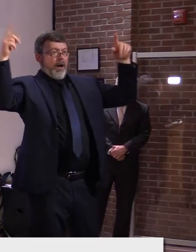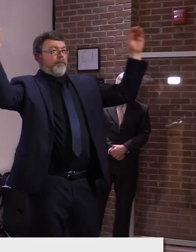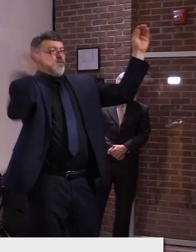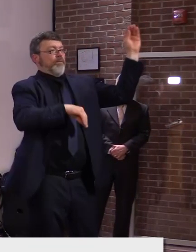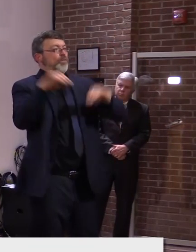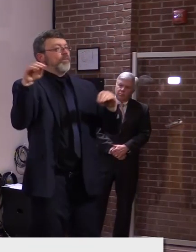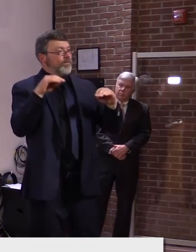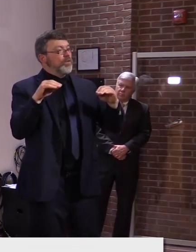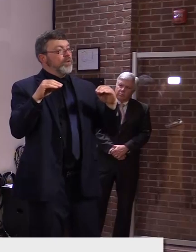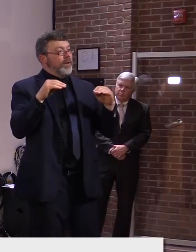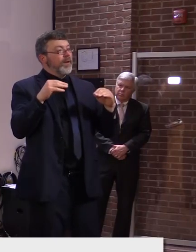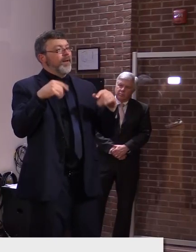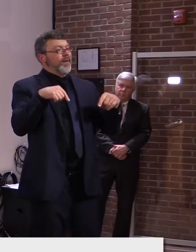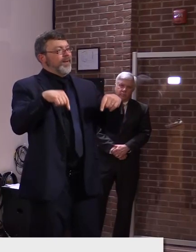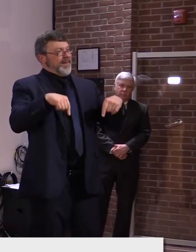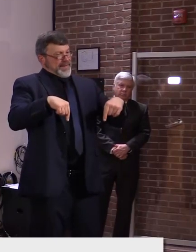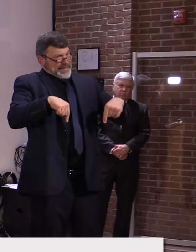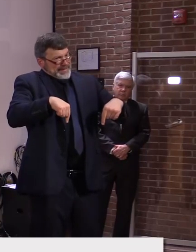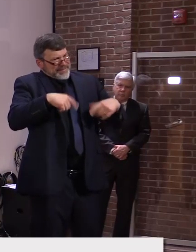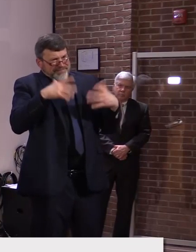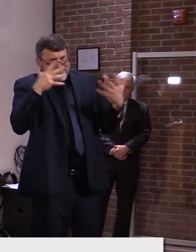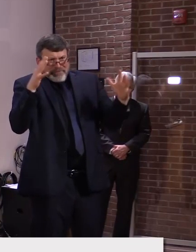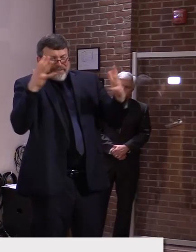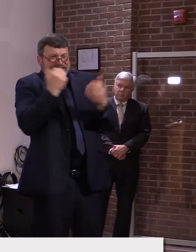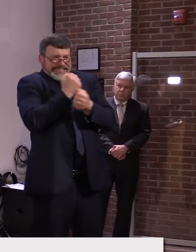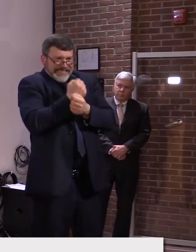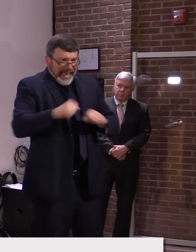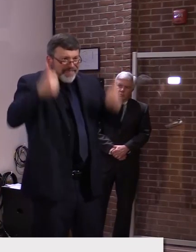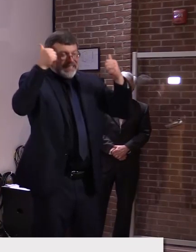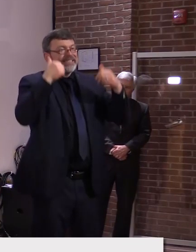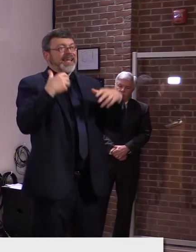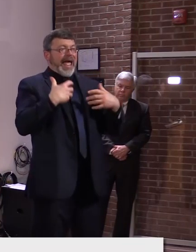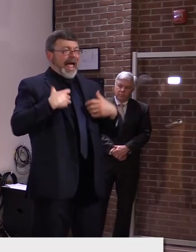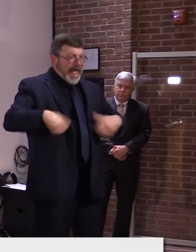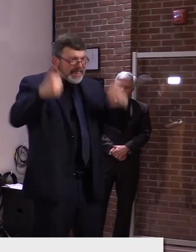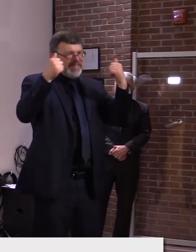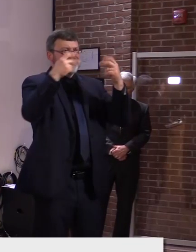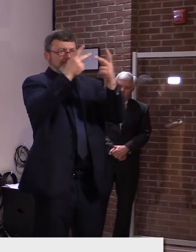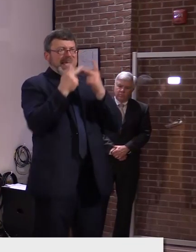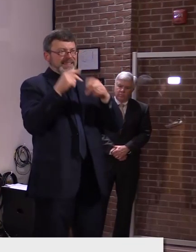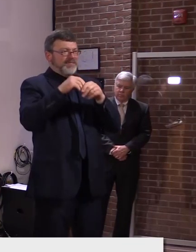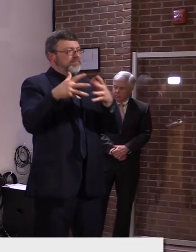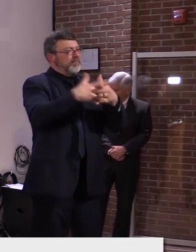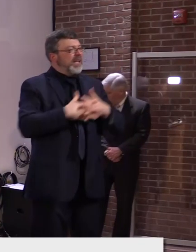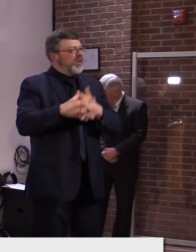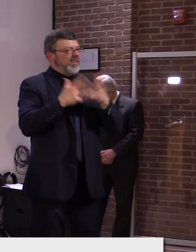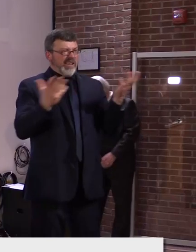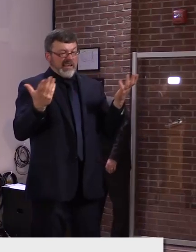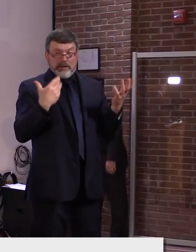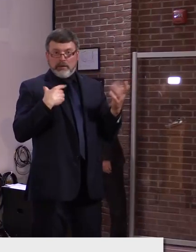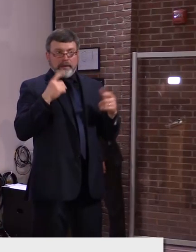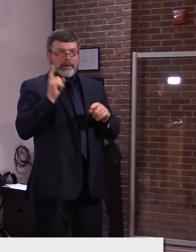nation, but we can get healthier and safer, and we can attract more people at the same time if we can have an economy that works for